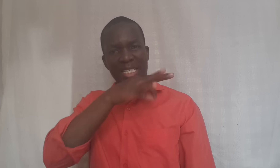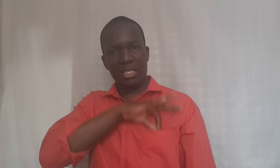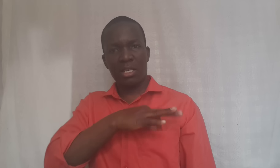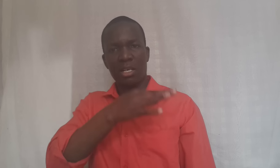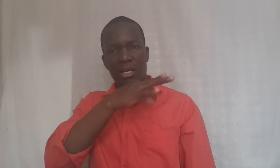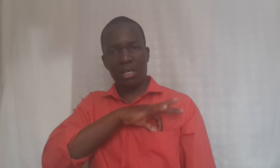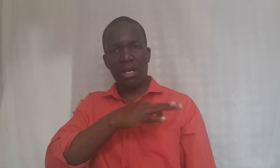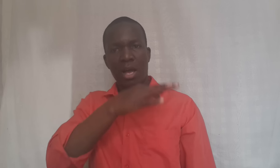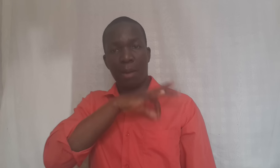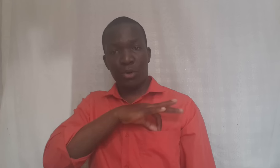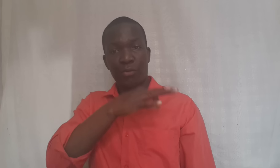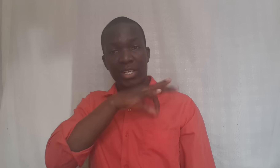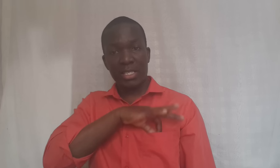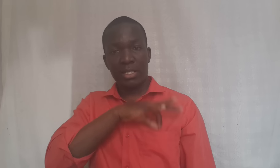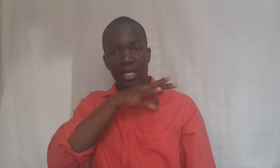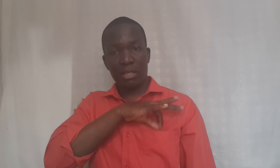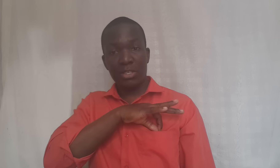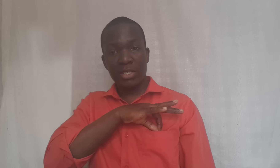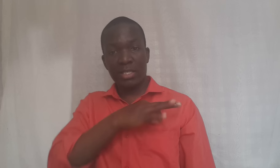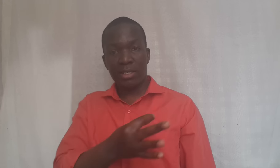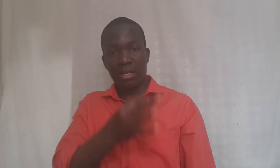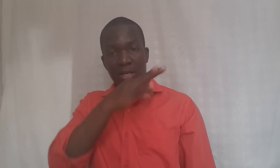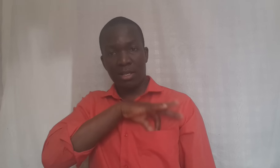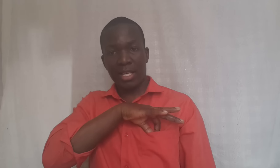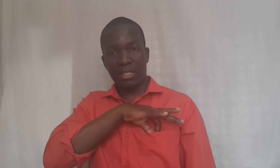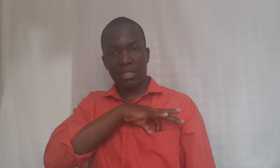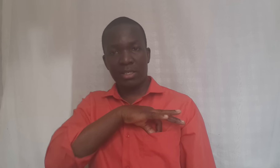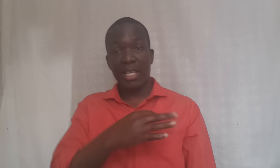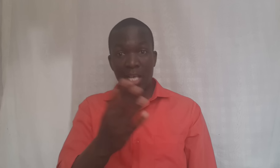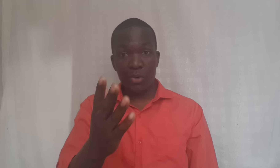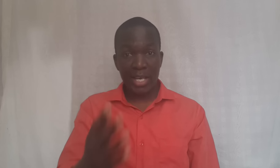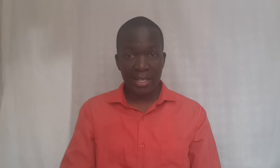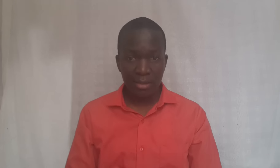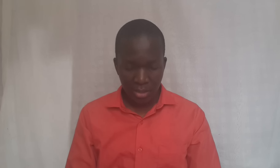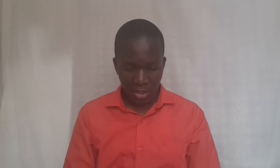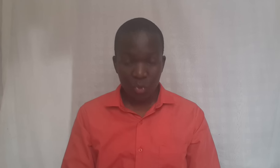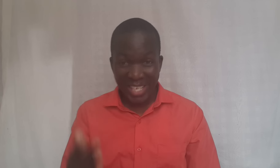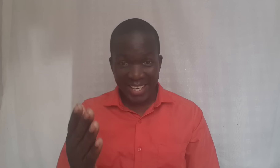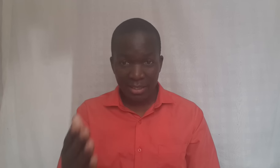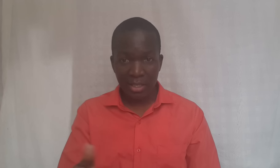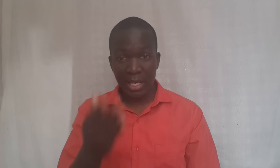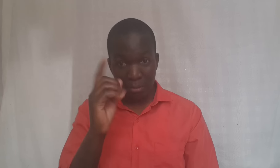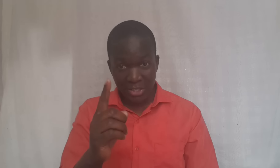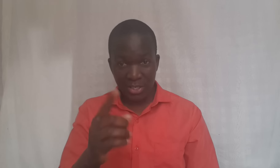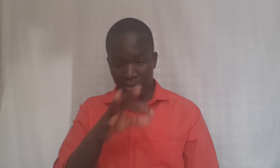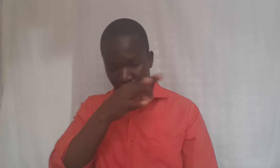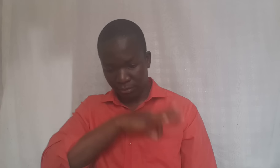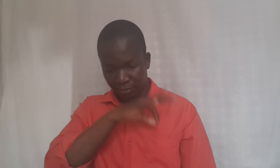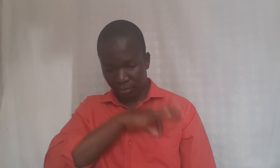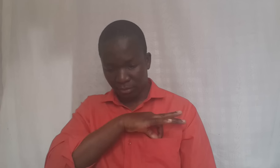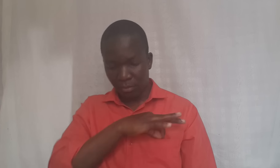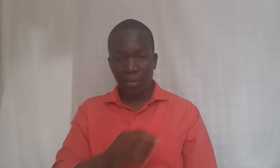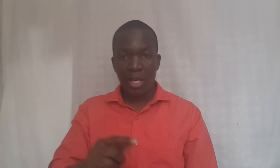get a profit in business, that's it. That's how we sign. To gain in business.